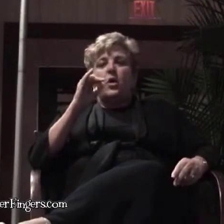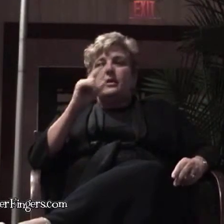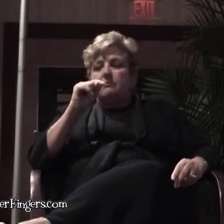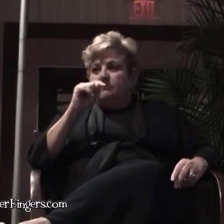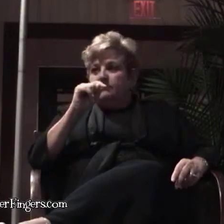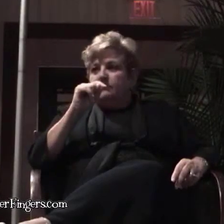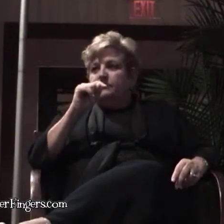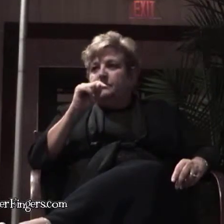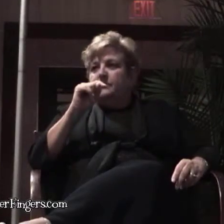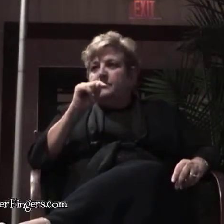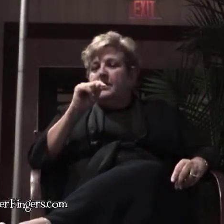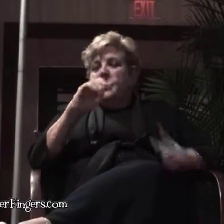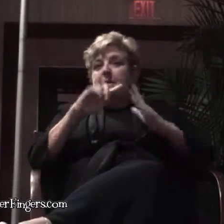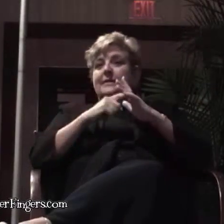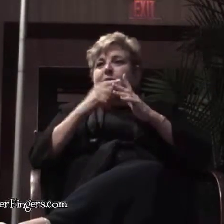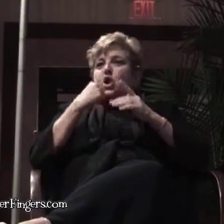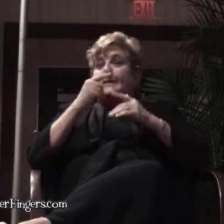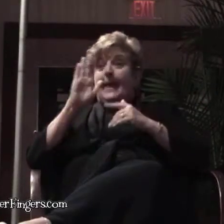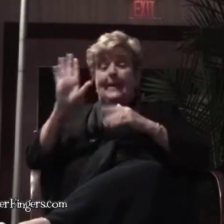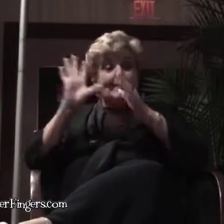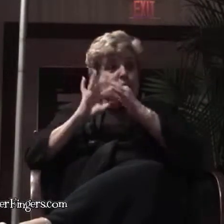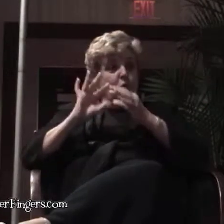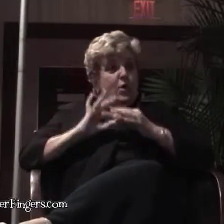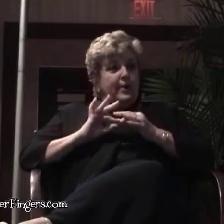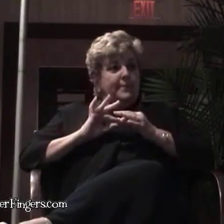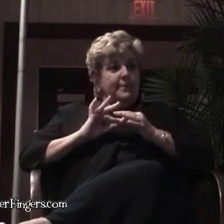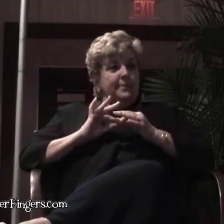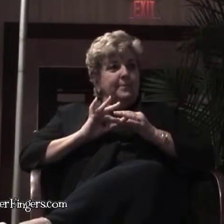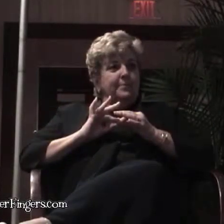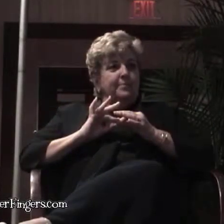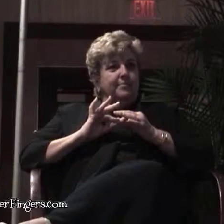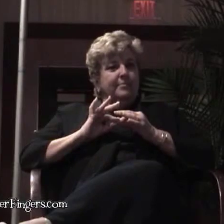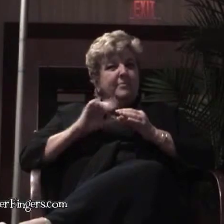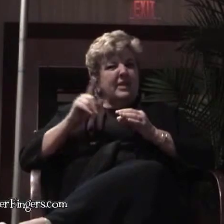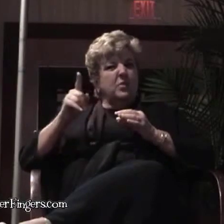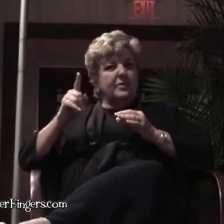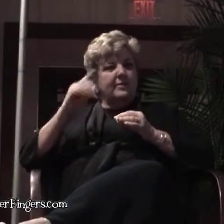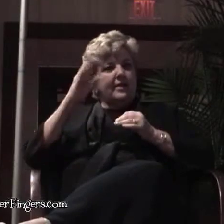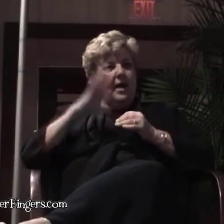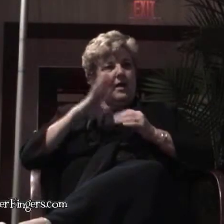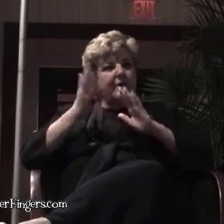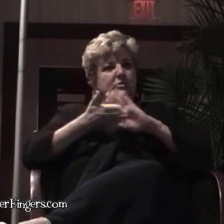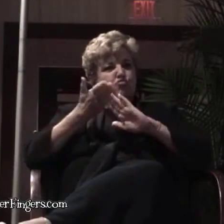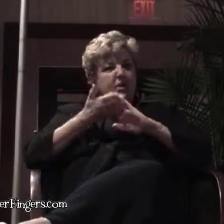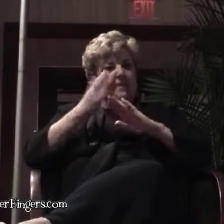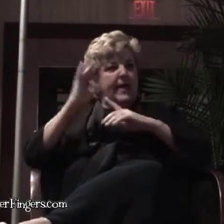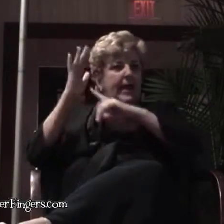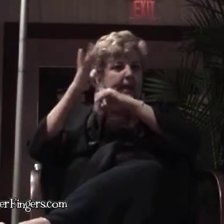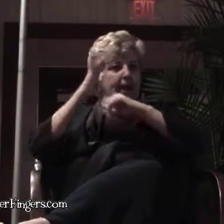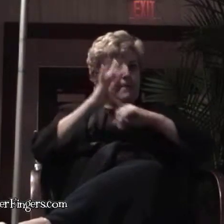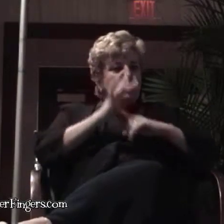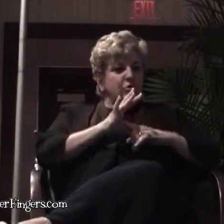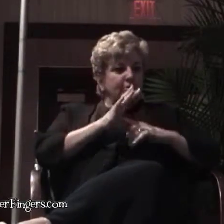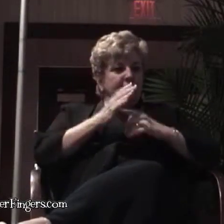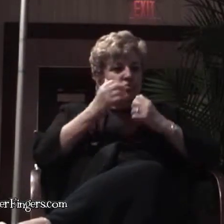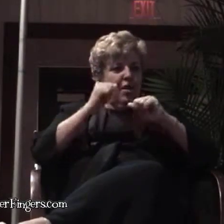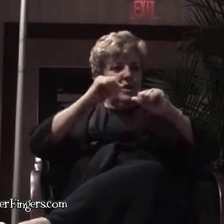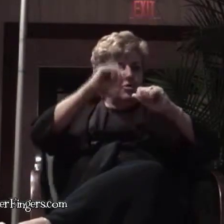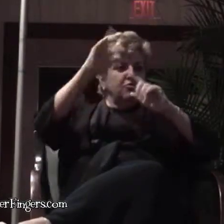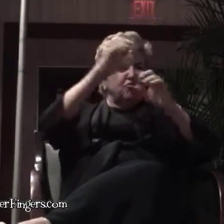they started telling his story. And Ken was a door gunner on a helicopter, a manned helicopter, trying to drop firefighting equipment. Infantrymen pinned down in the